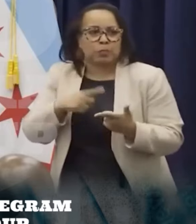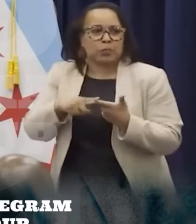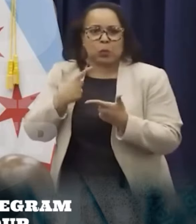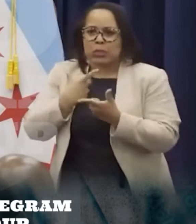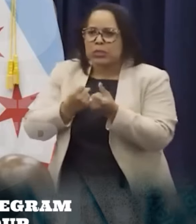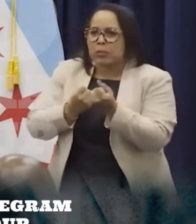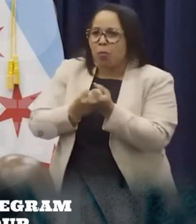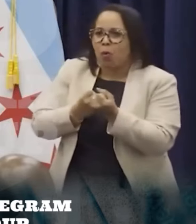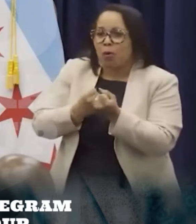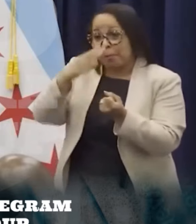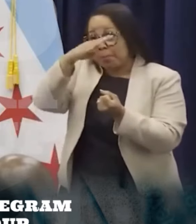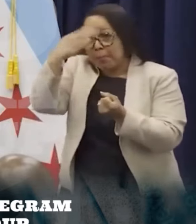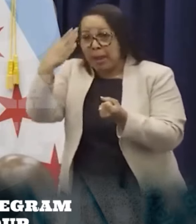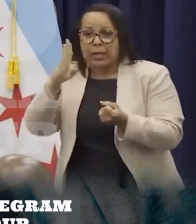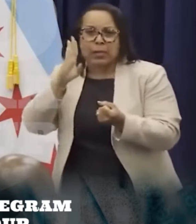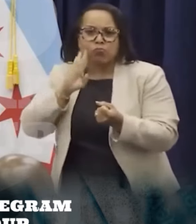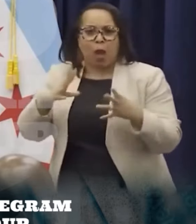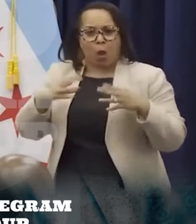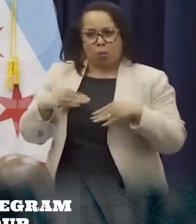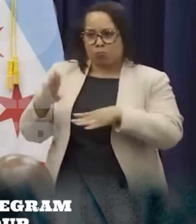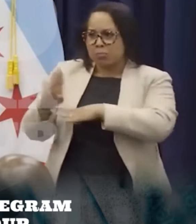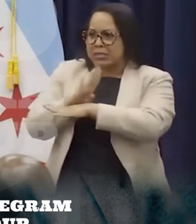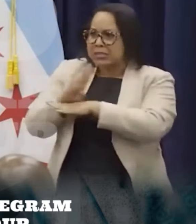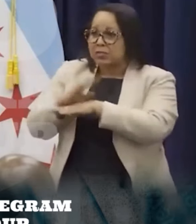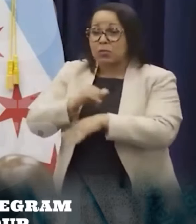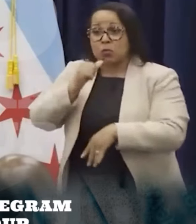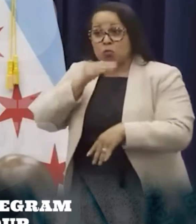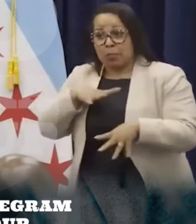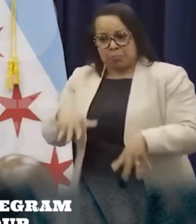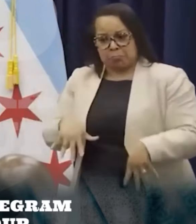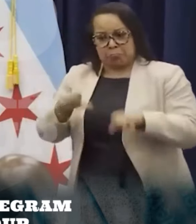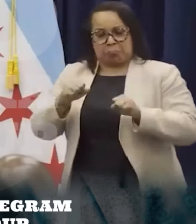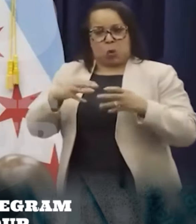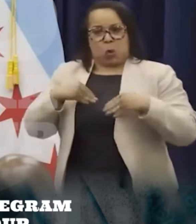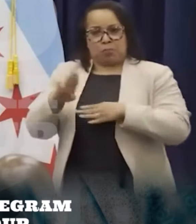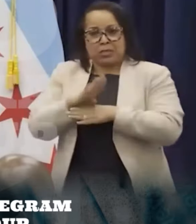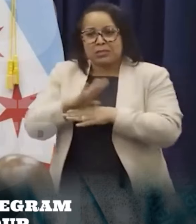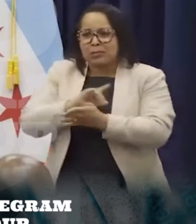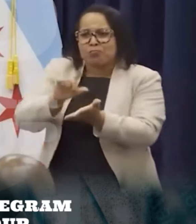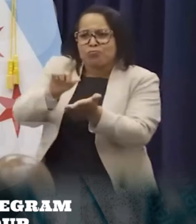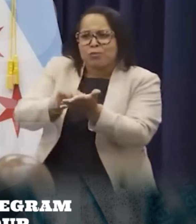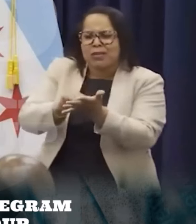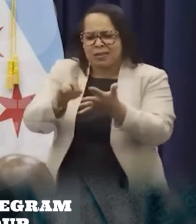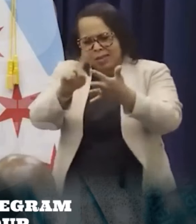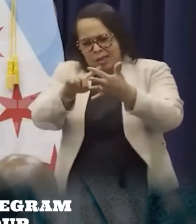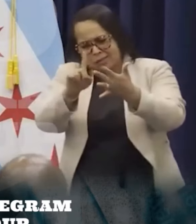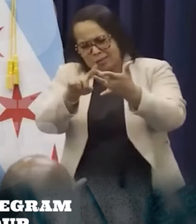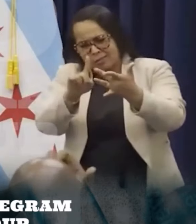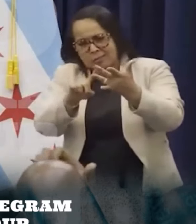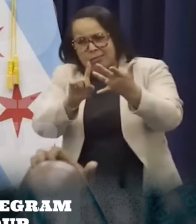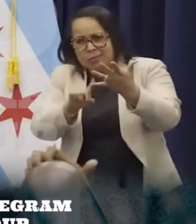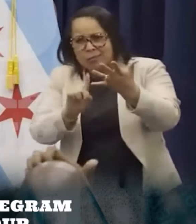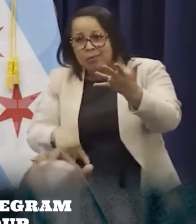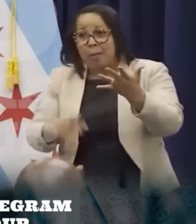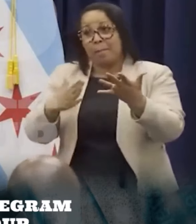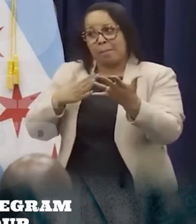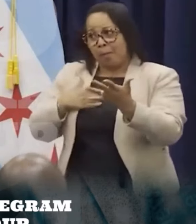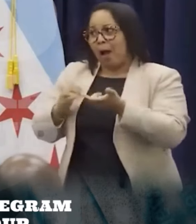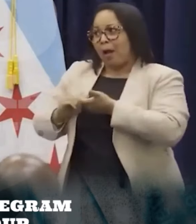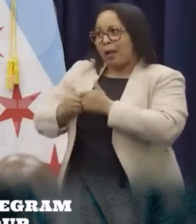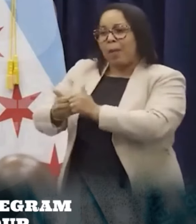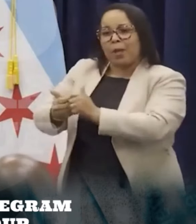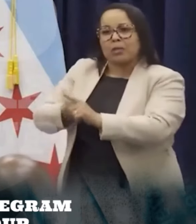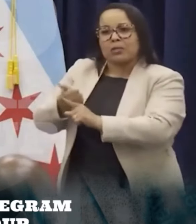support black and brown-owned businesses, women-owned businesses, printing. There are a number of things that my